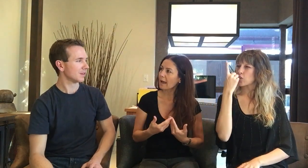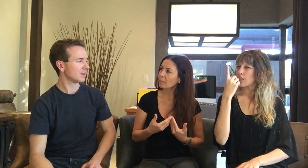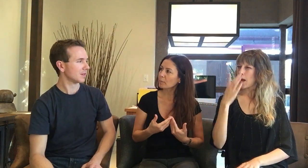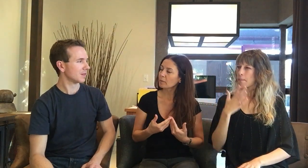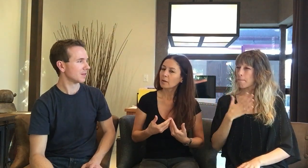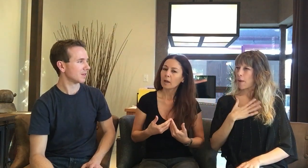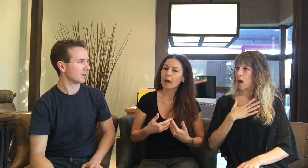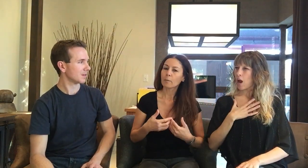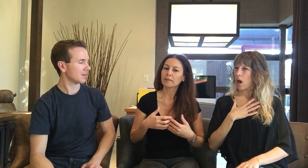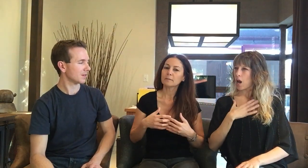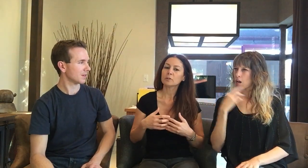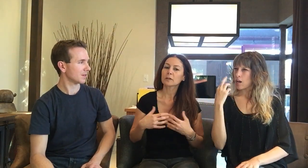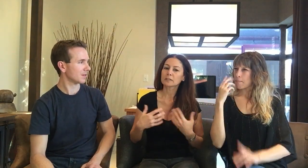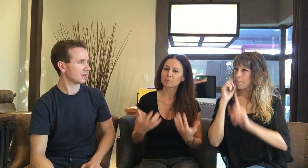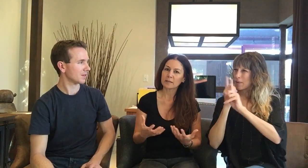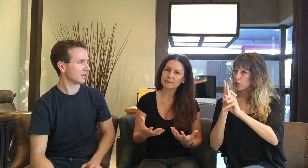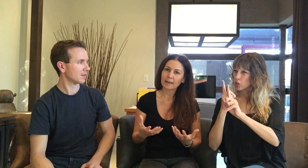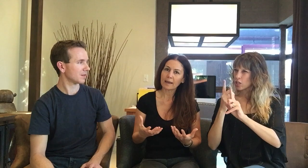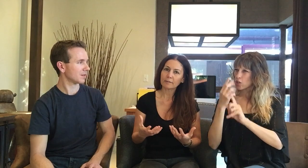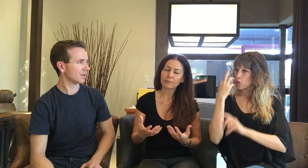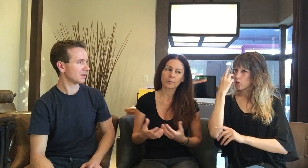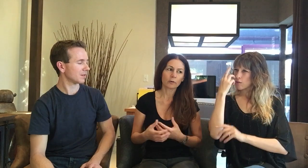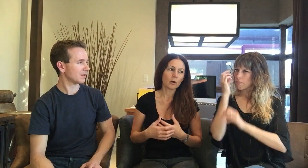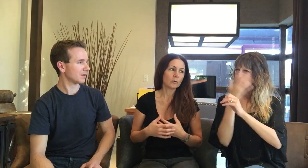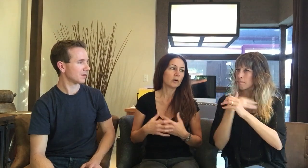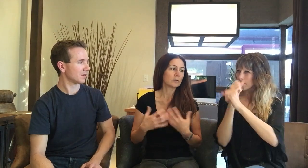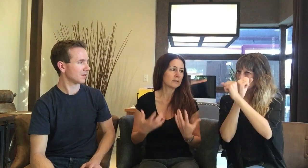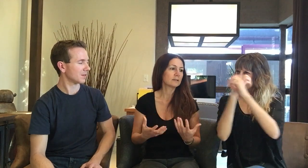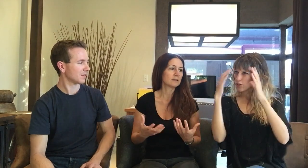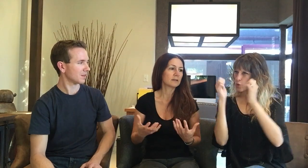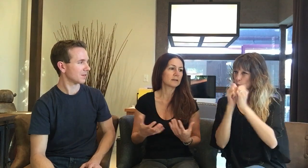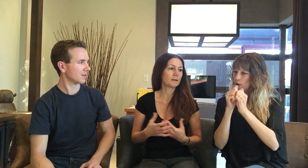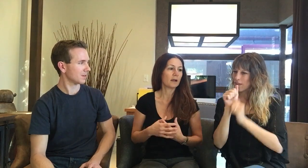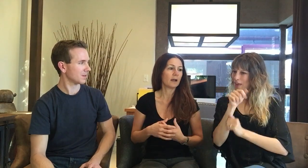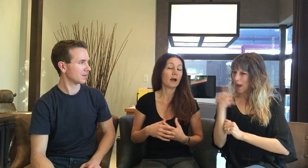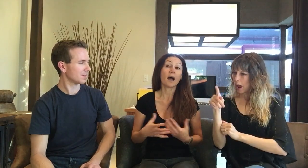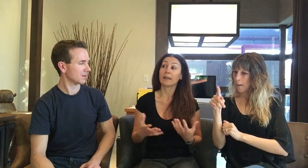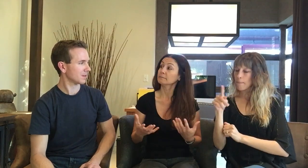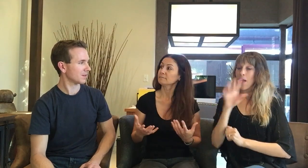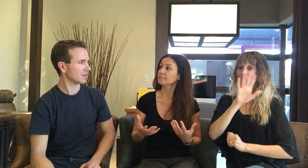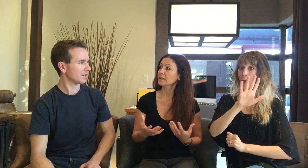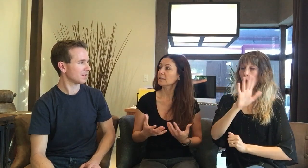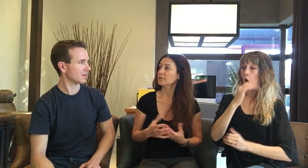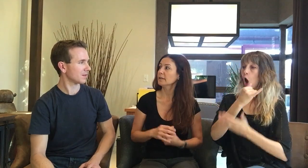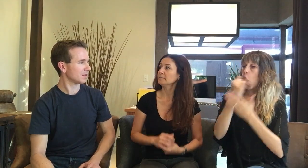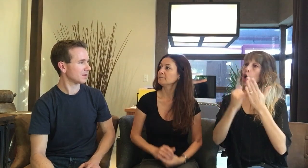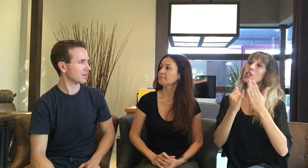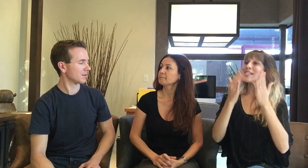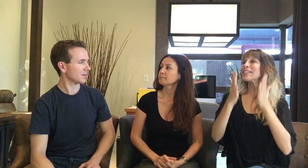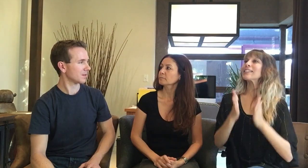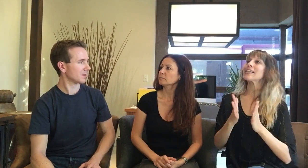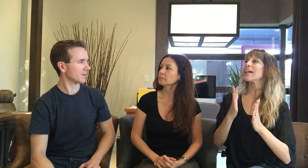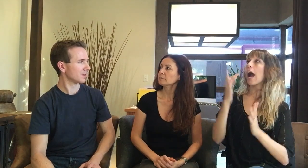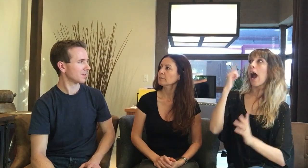app, I want them to express that through their own artistic eye, essentially.